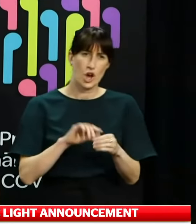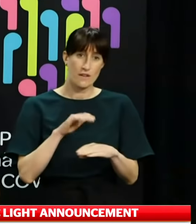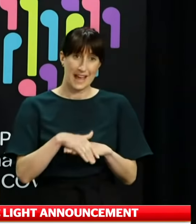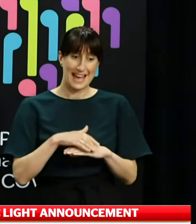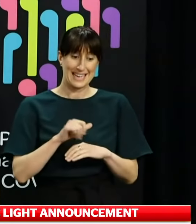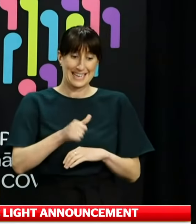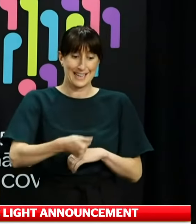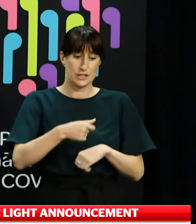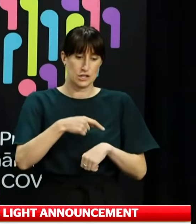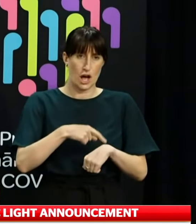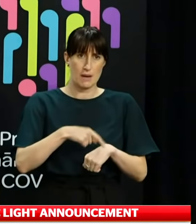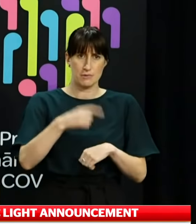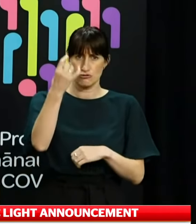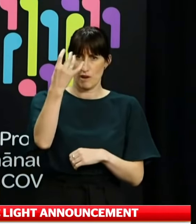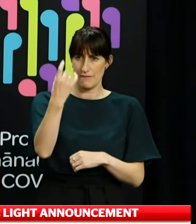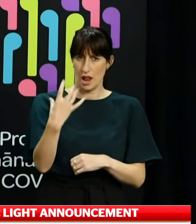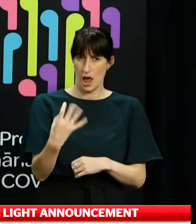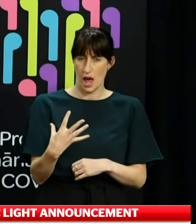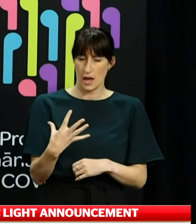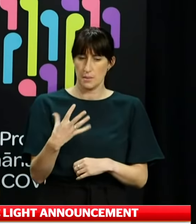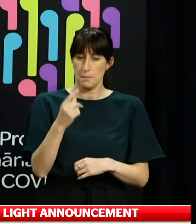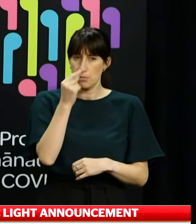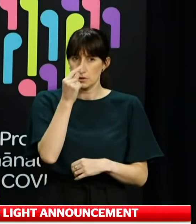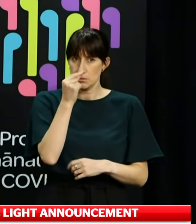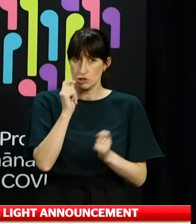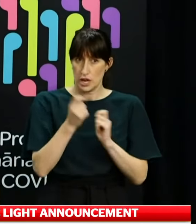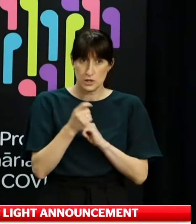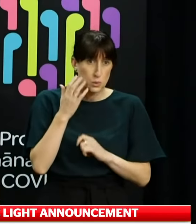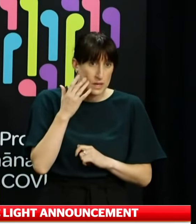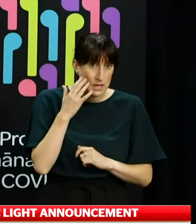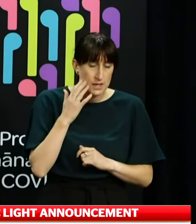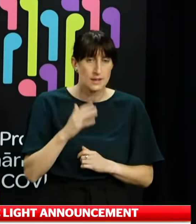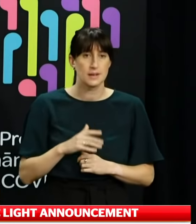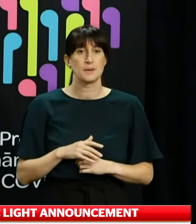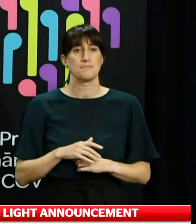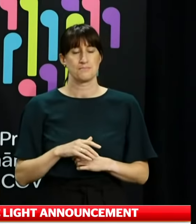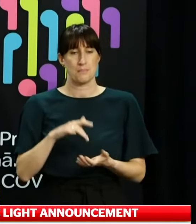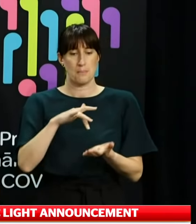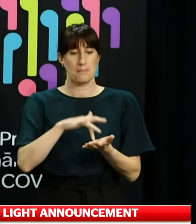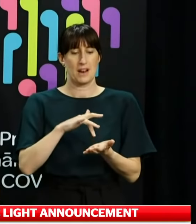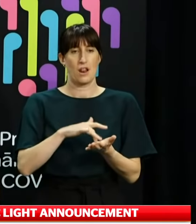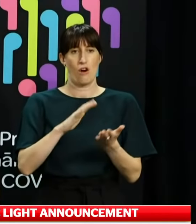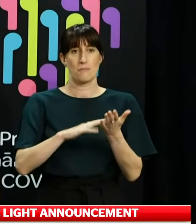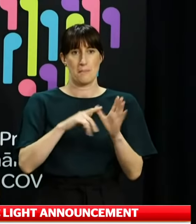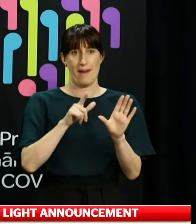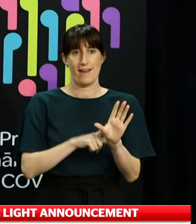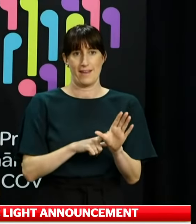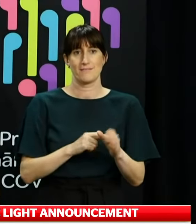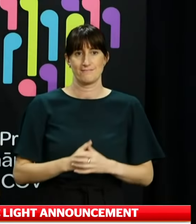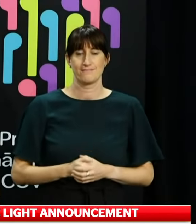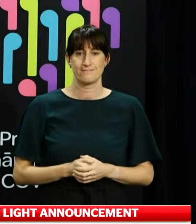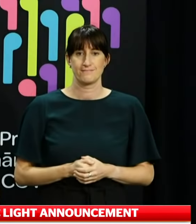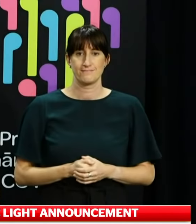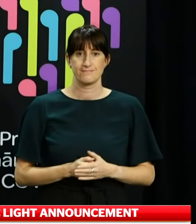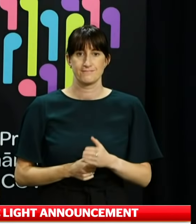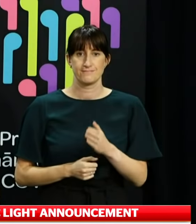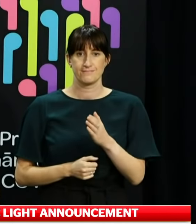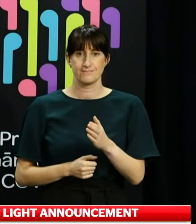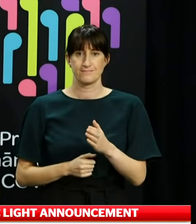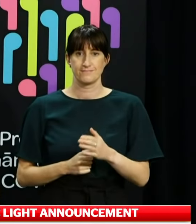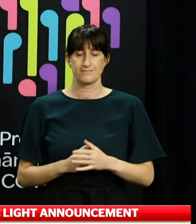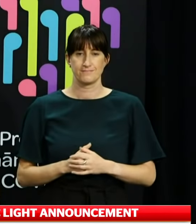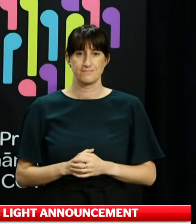whether I gave you a specific date in my talking points, but mid-May. Do you think if the COVID-19 response minister is pretty confused about where